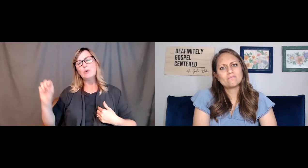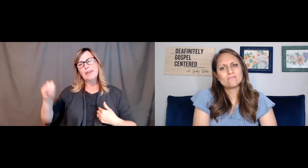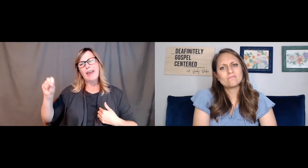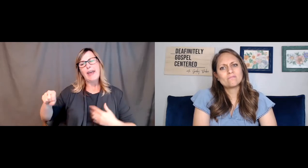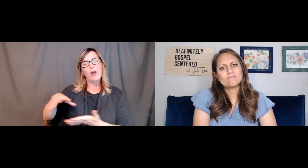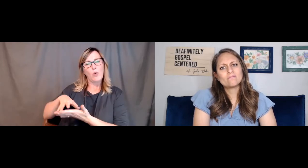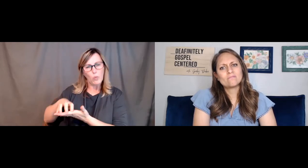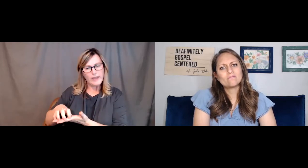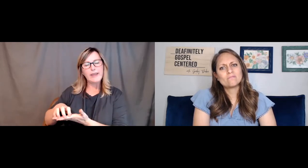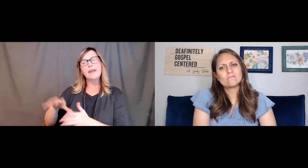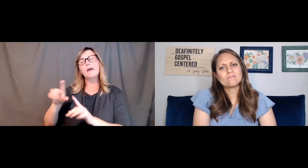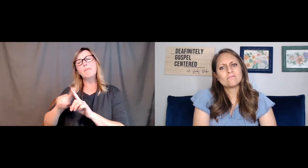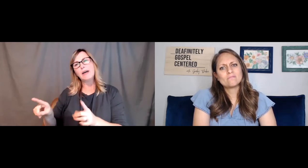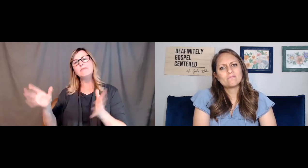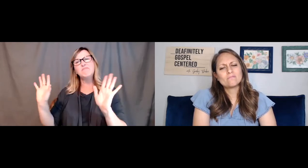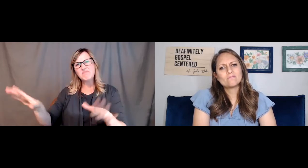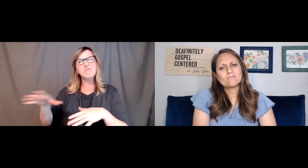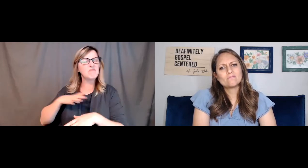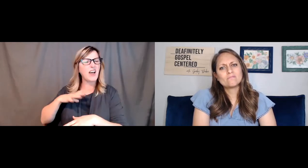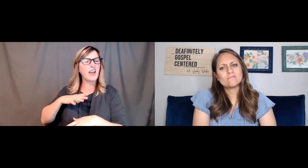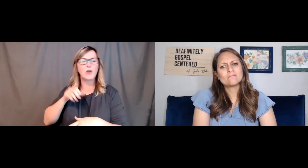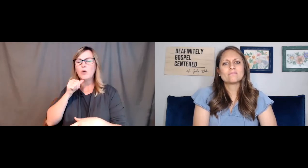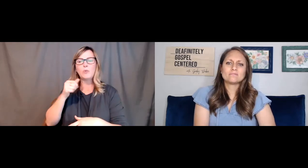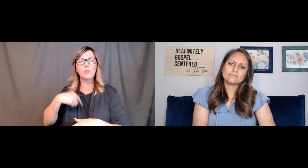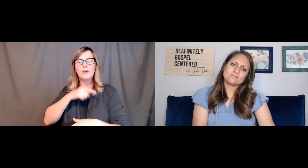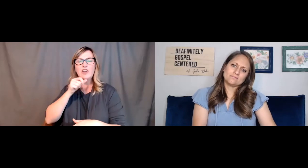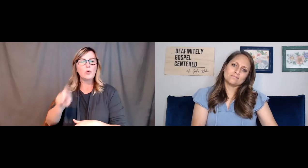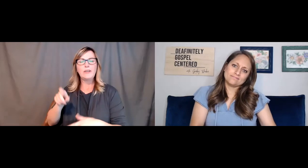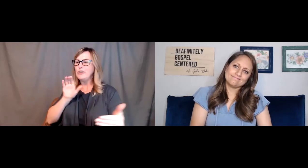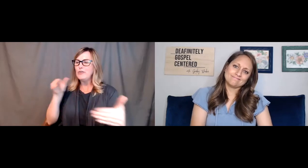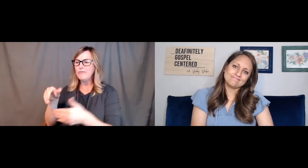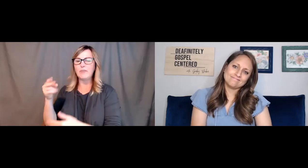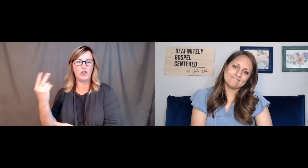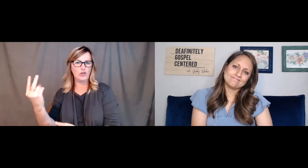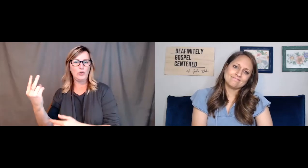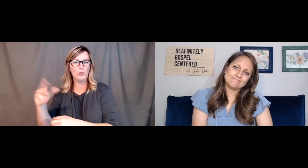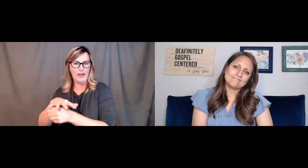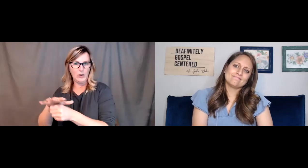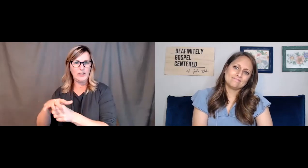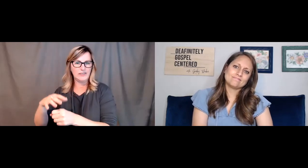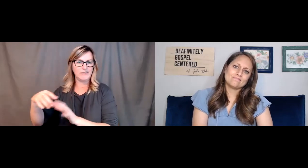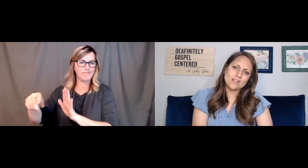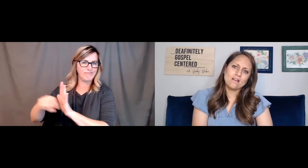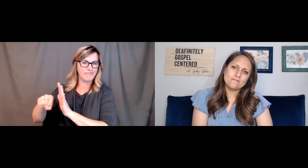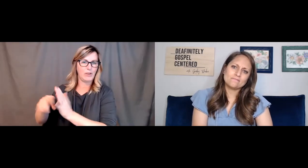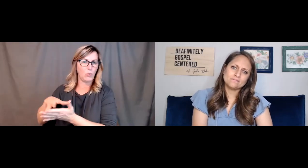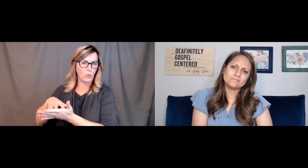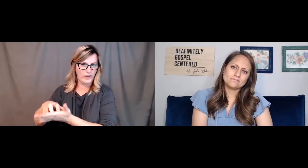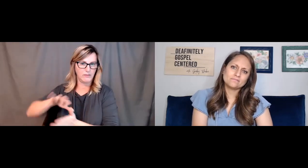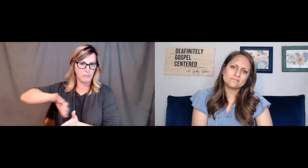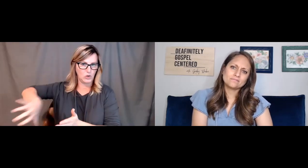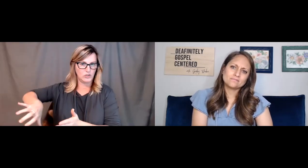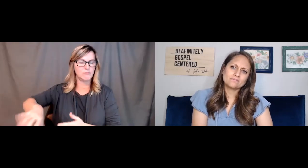And I want to say that I'm a good person. I think, okay, yes, these 2 parts I'm weak in, but we don't need to focus on those.